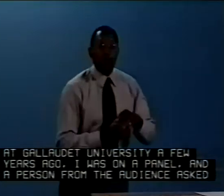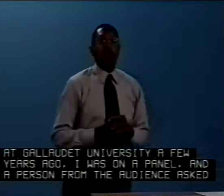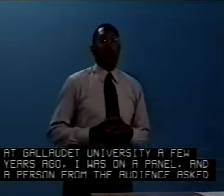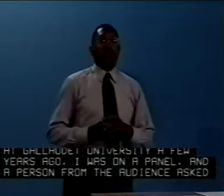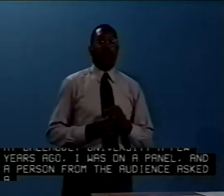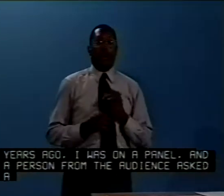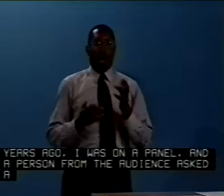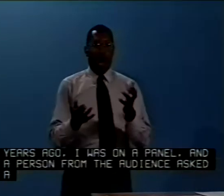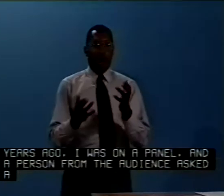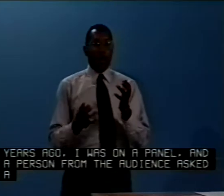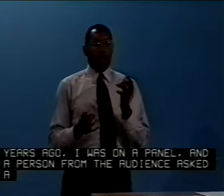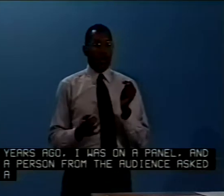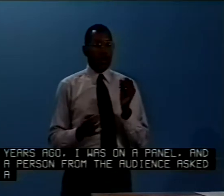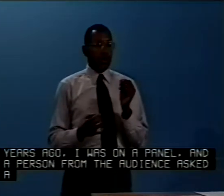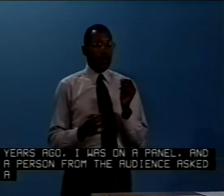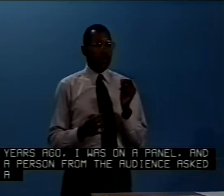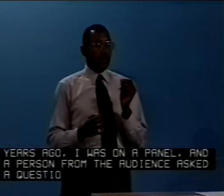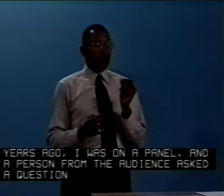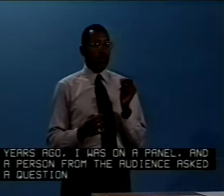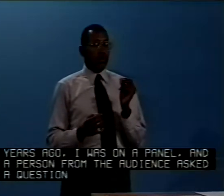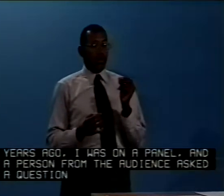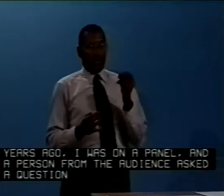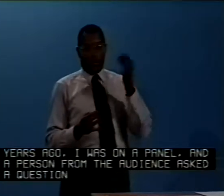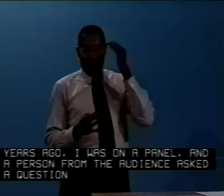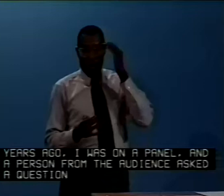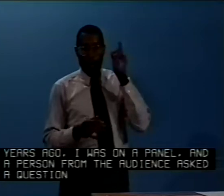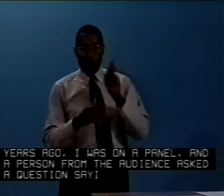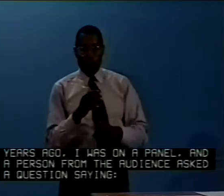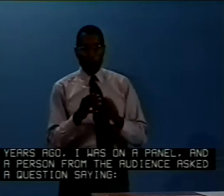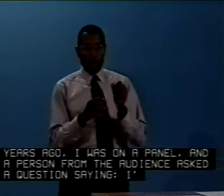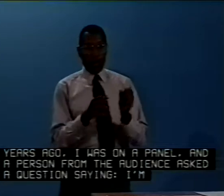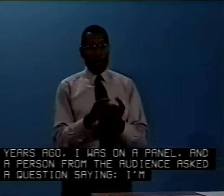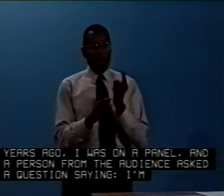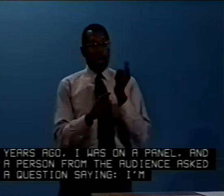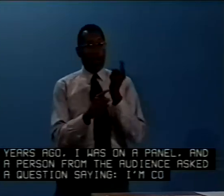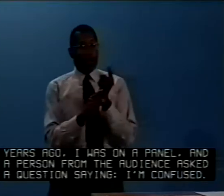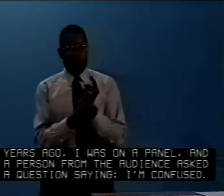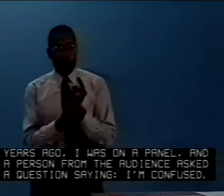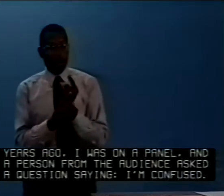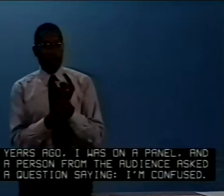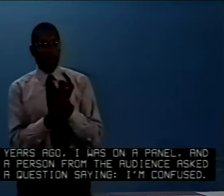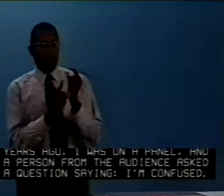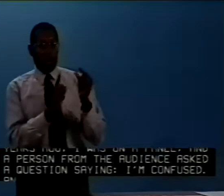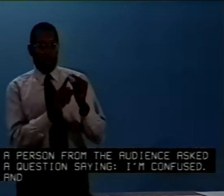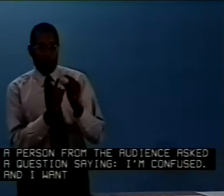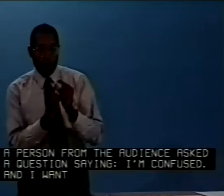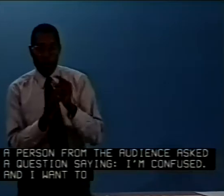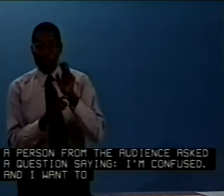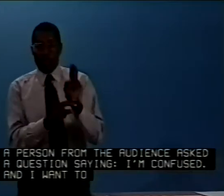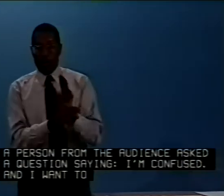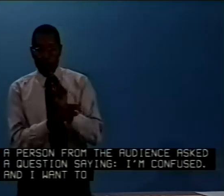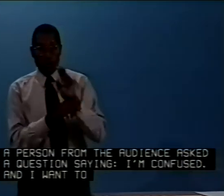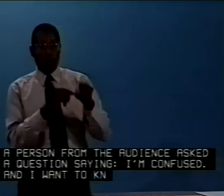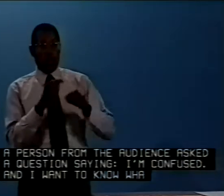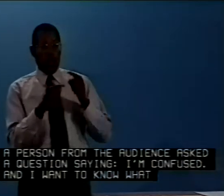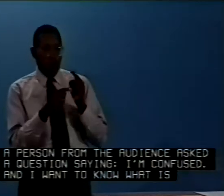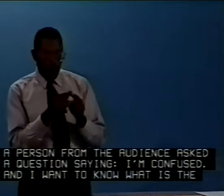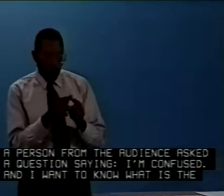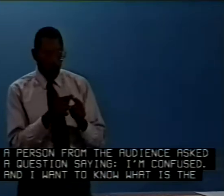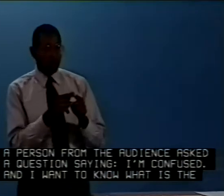saying, "I'm confused, and I want to know what is the appropriate term to use